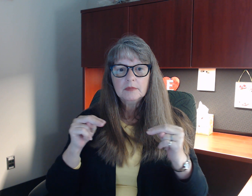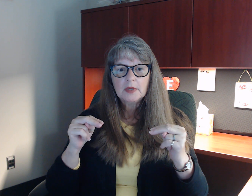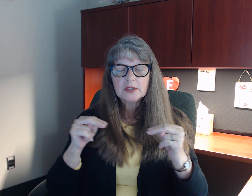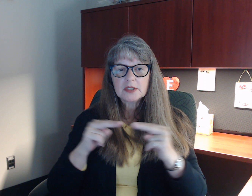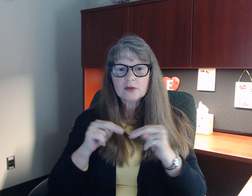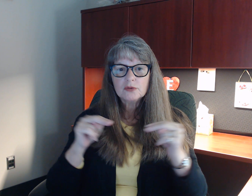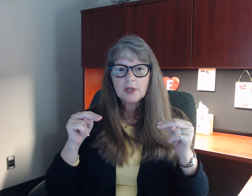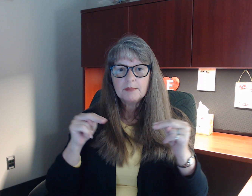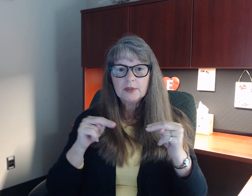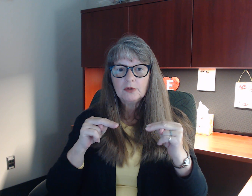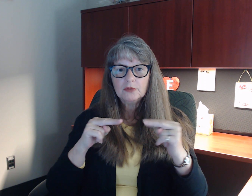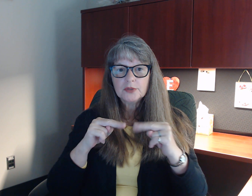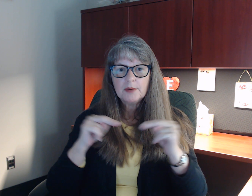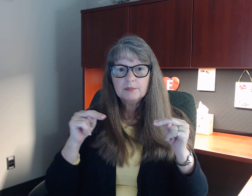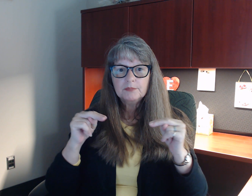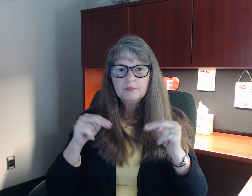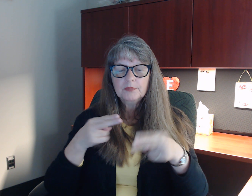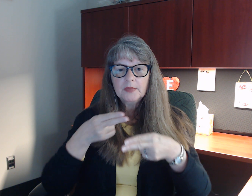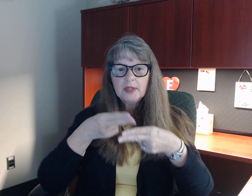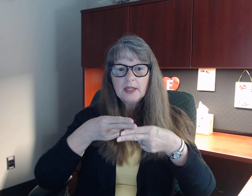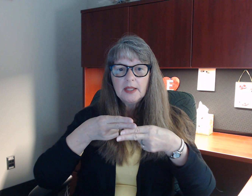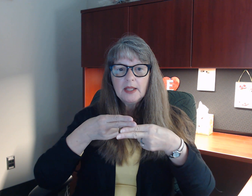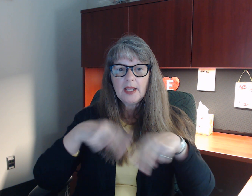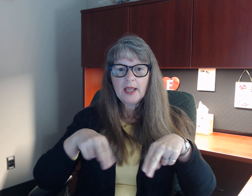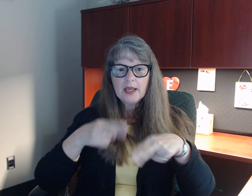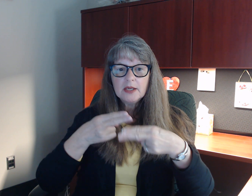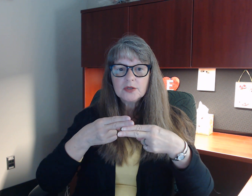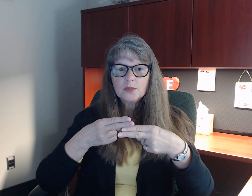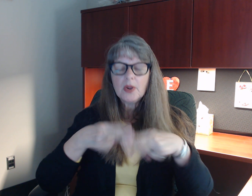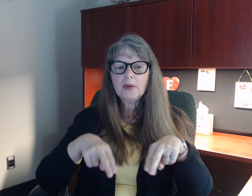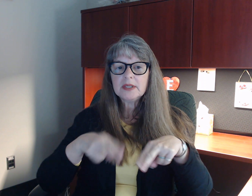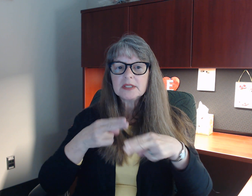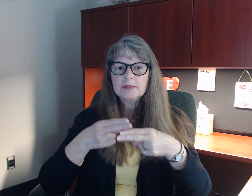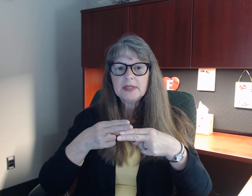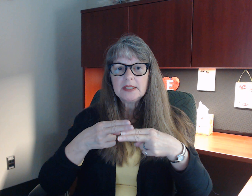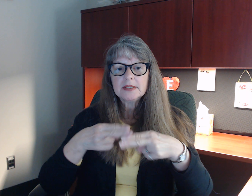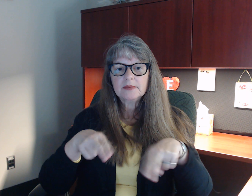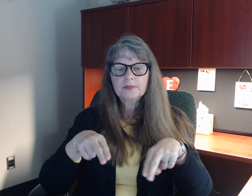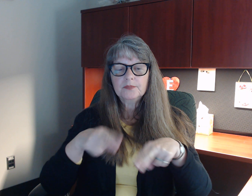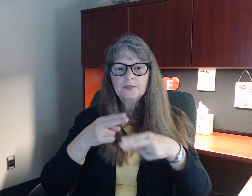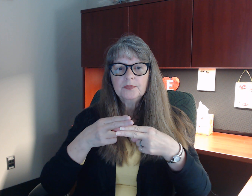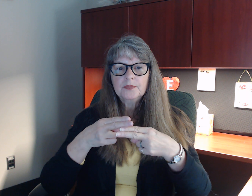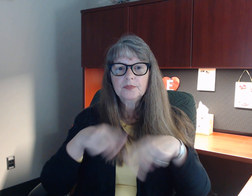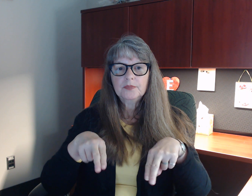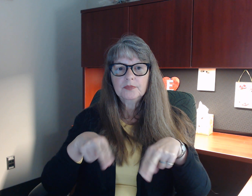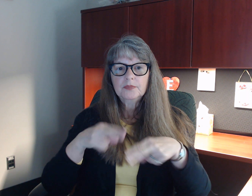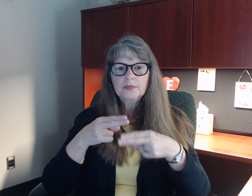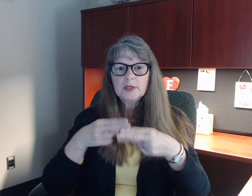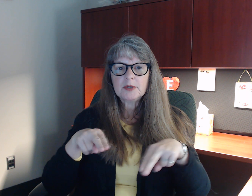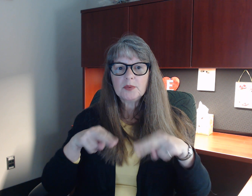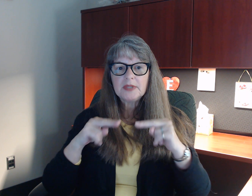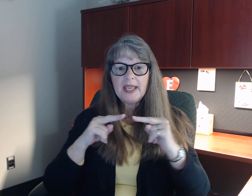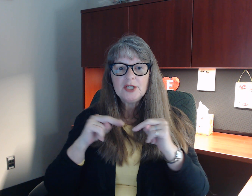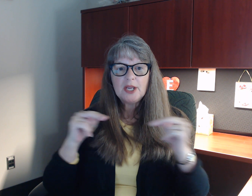because it sizzles up and curls up. Eggs. We already did some of these, especially with the H hand